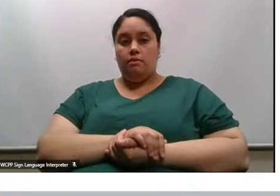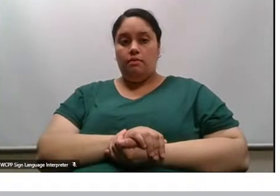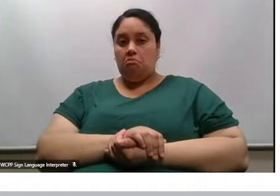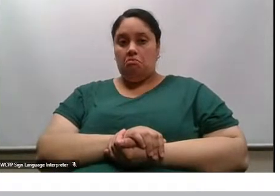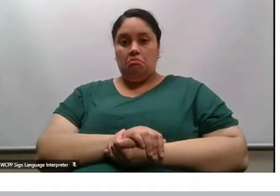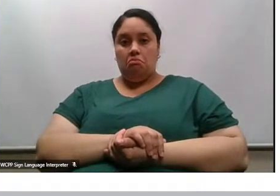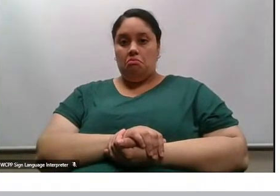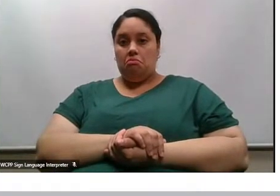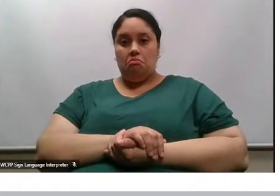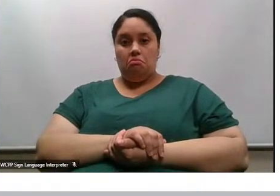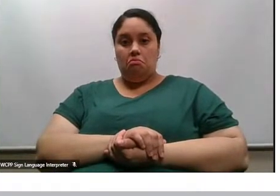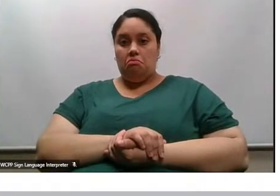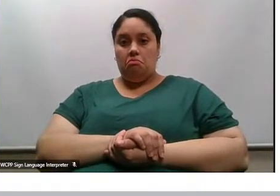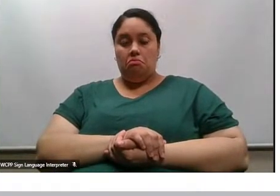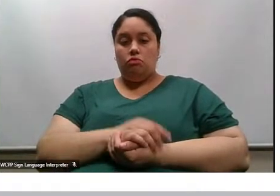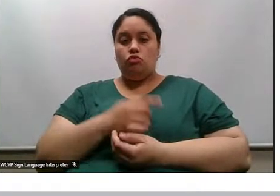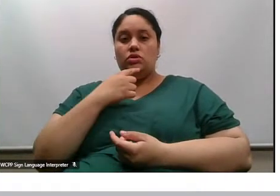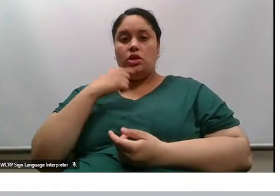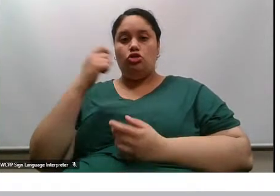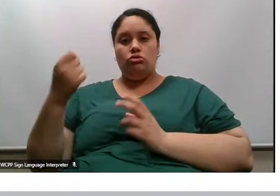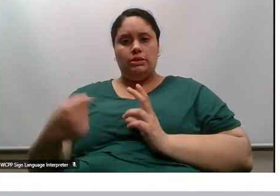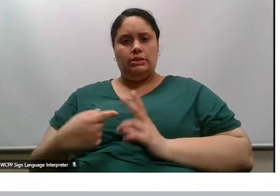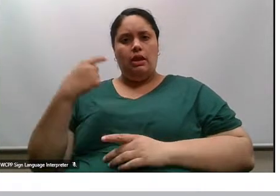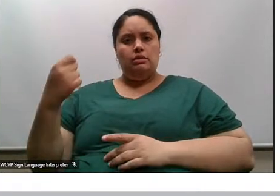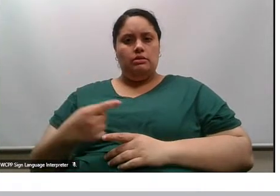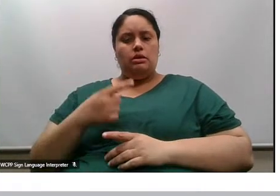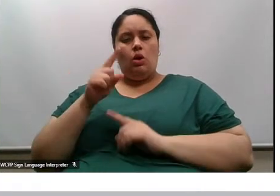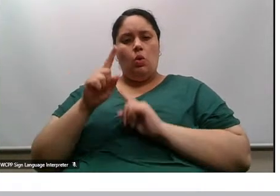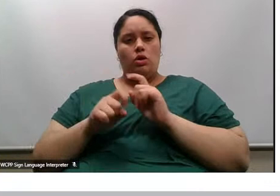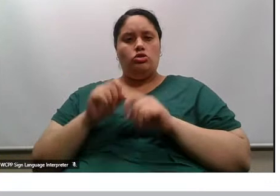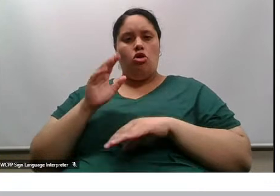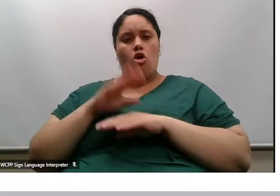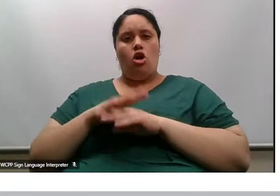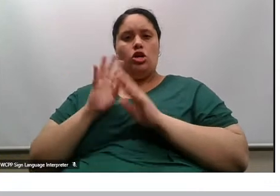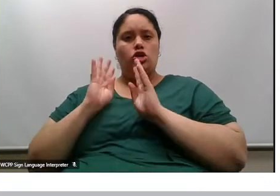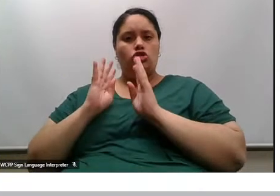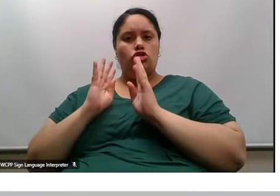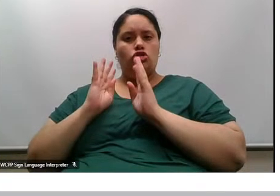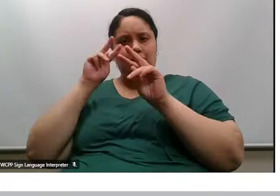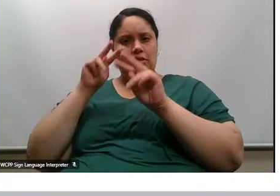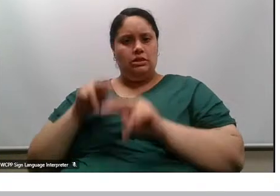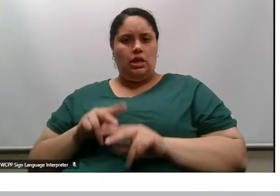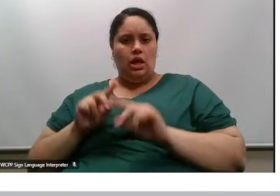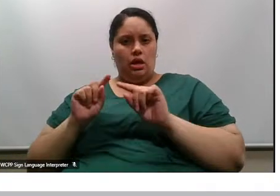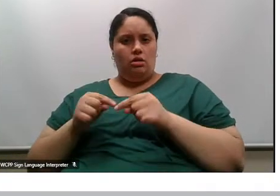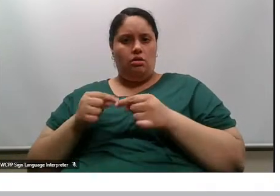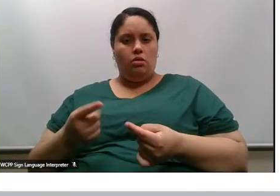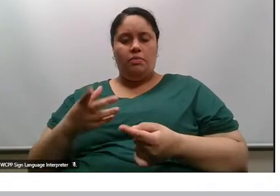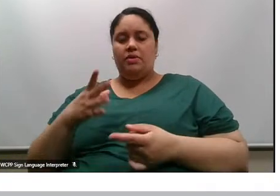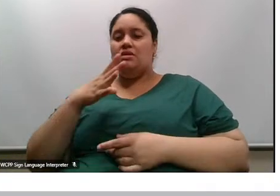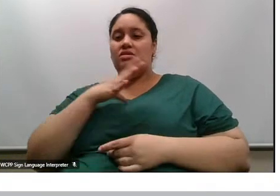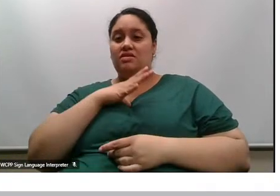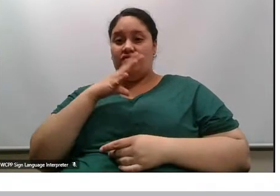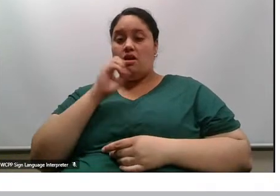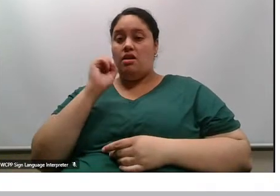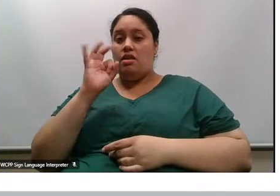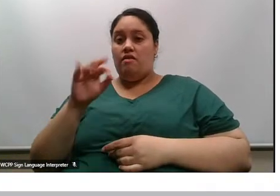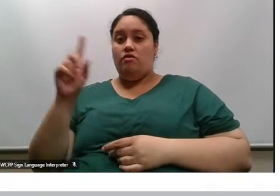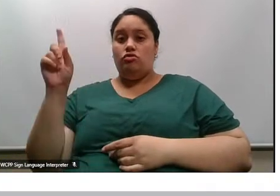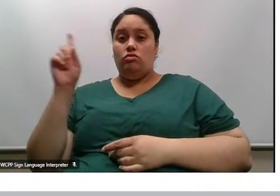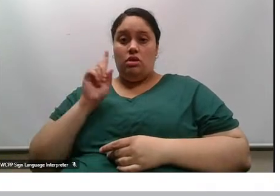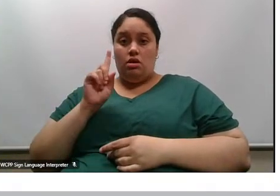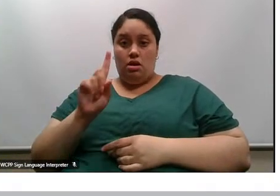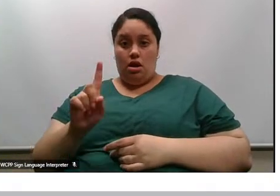She's saying that she's sending a message, questions on the chat, but we can't see them. But it's fine. If she comes, we